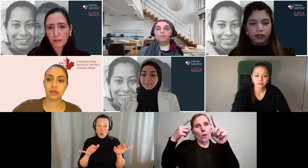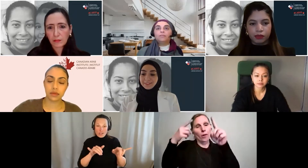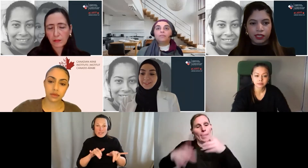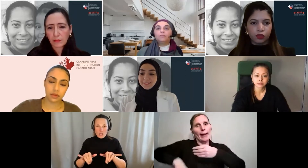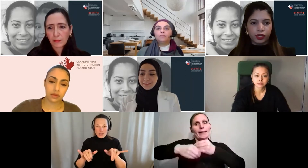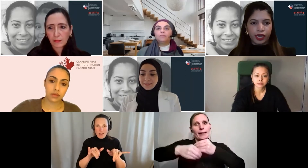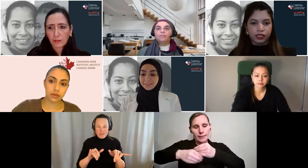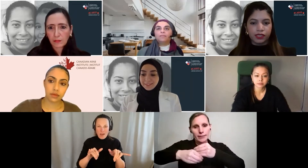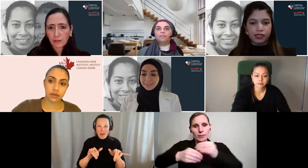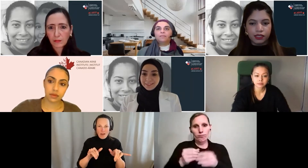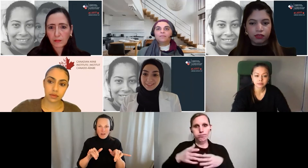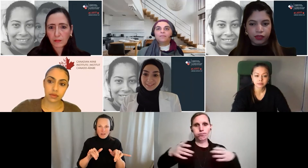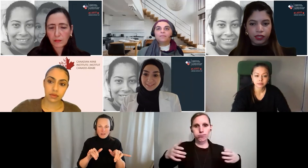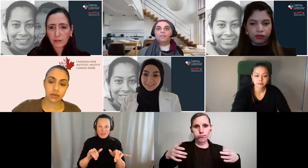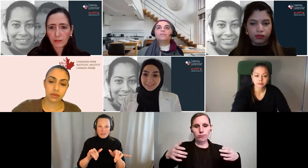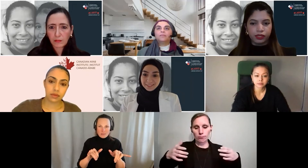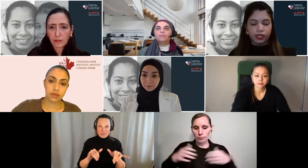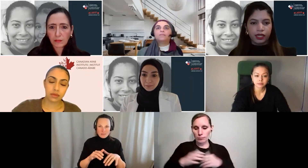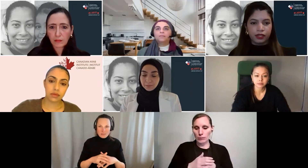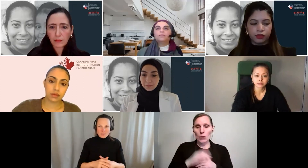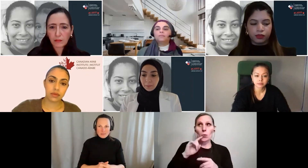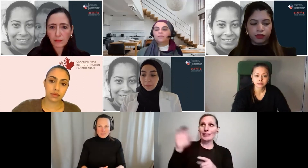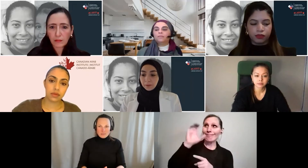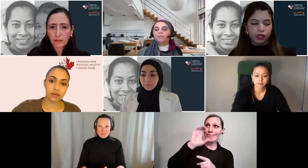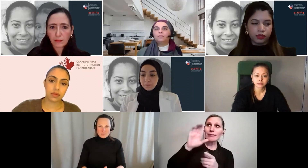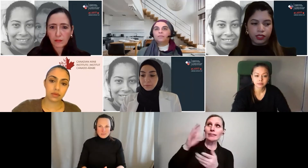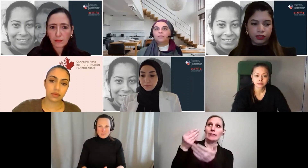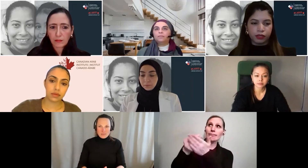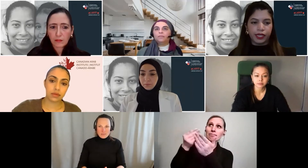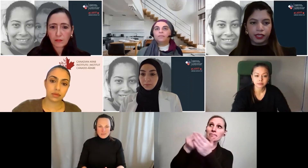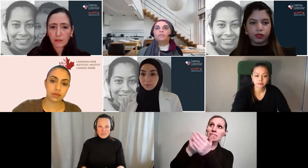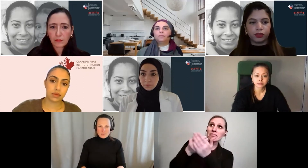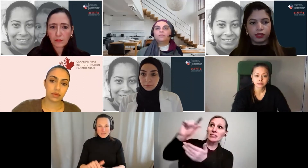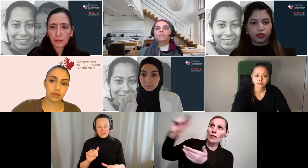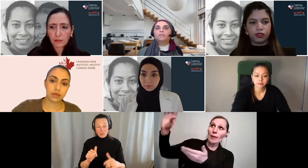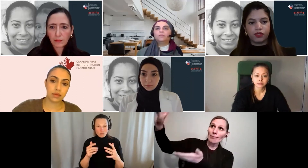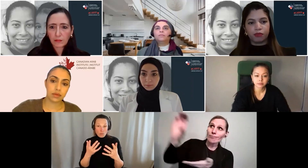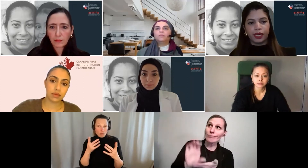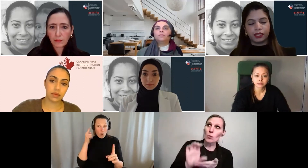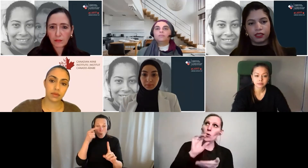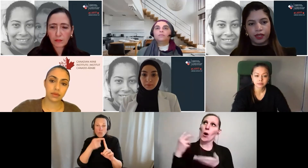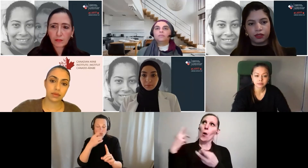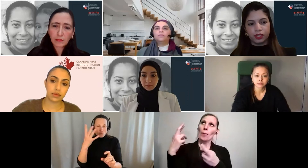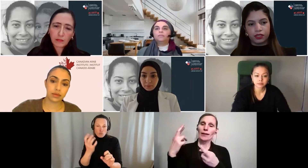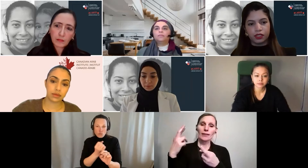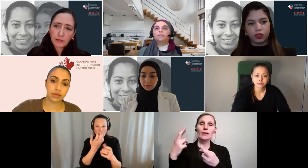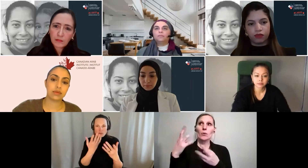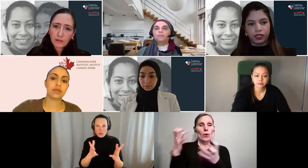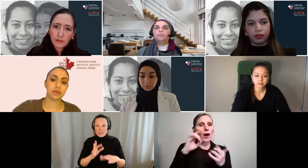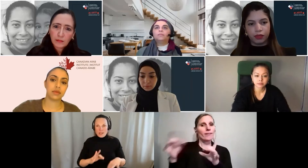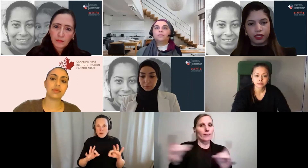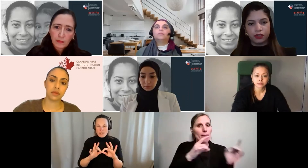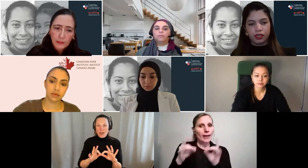And this is something that we're actively seeking funding for, and have already started planning through continuous feedback and the evaluations that